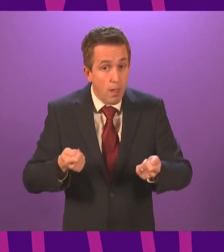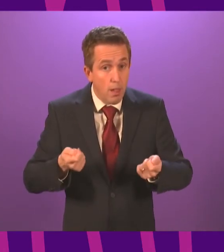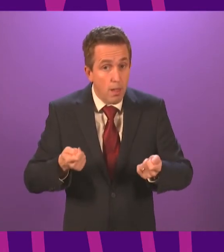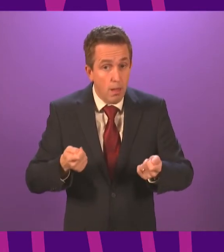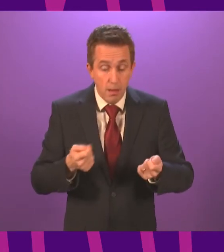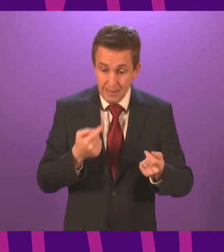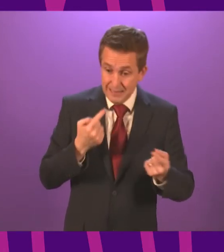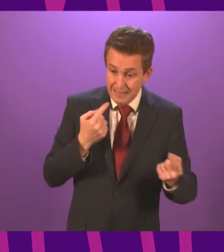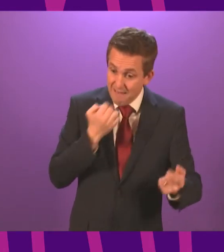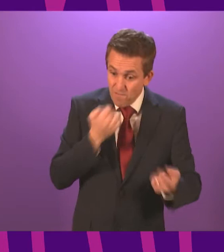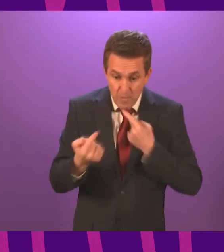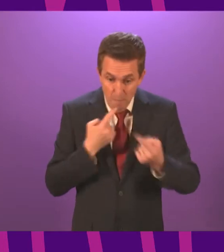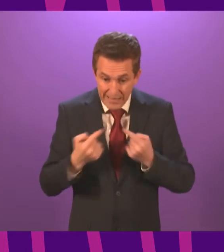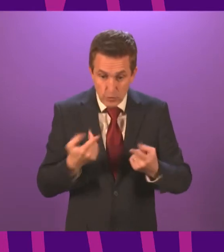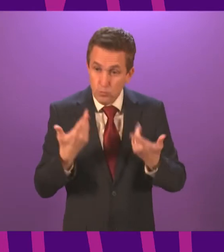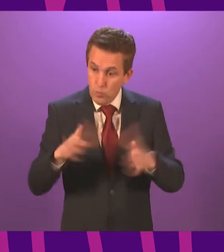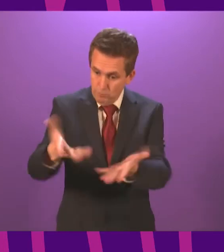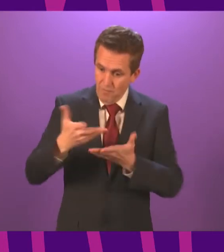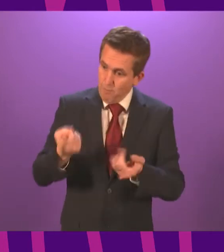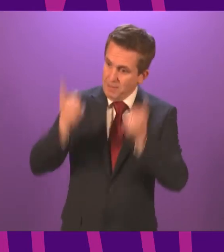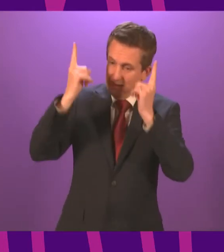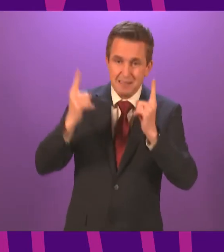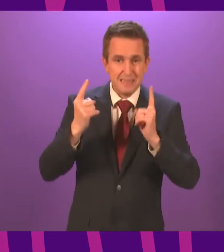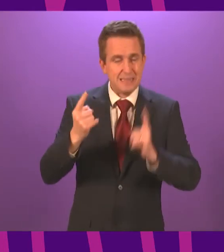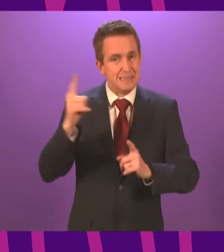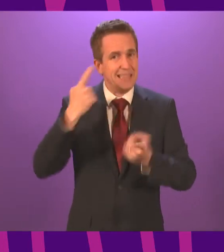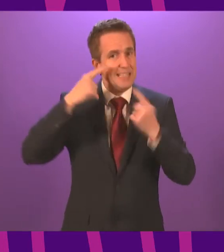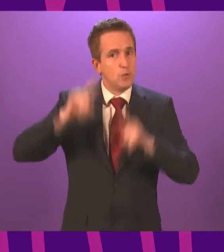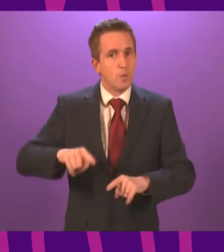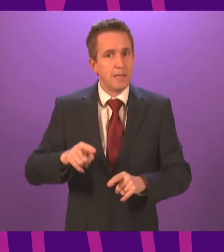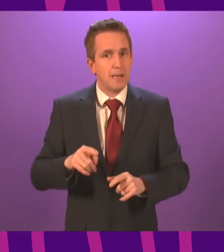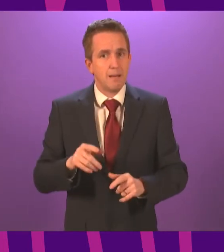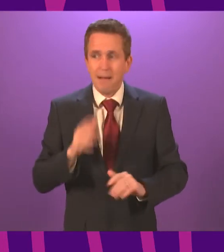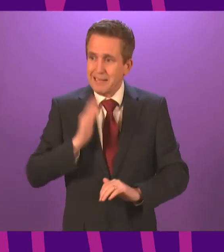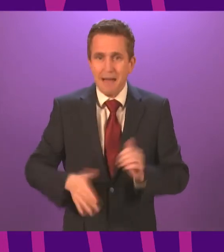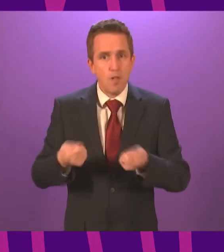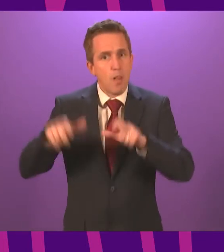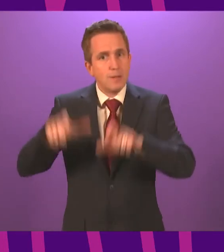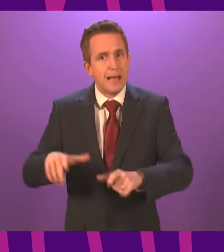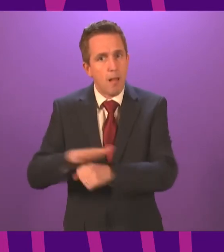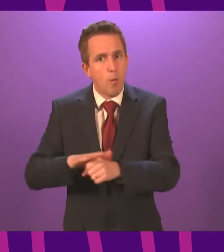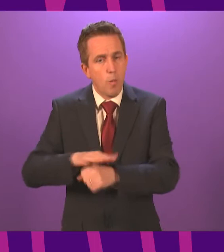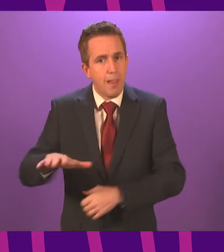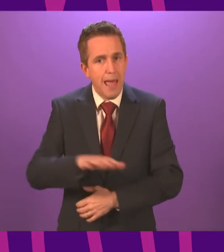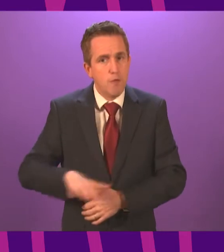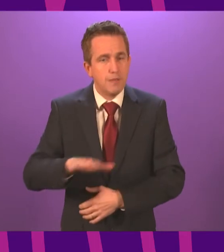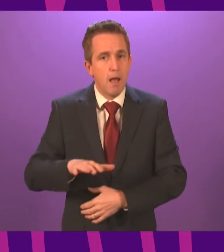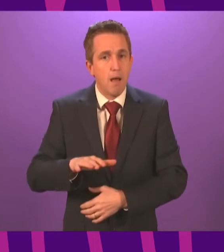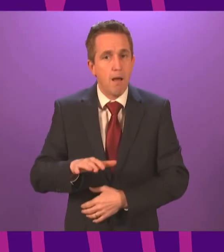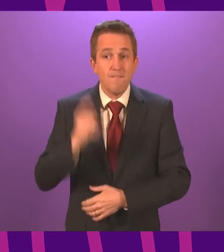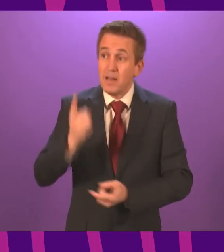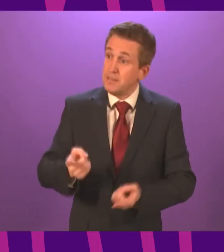eventually this data was provided, the First Minister ignores it in her decisions to lock down local areas. A failure in that the First